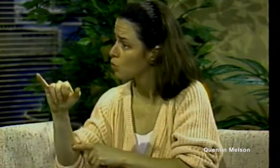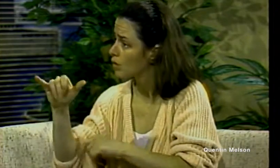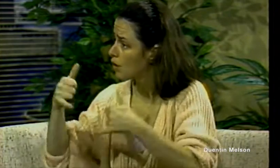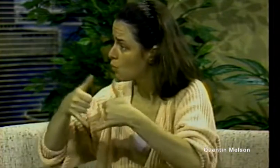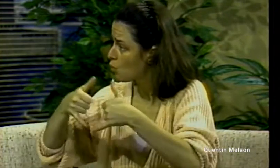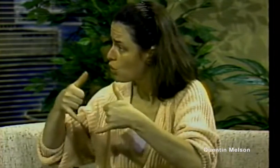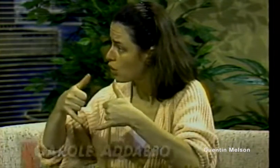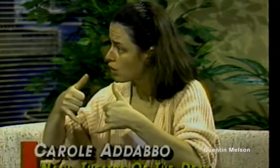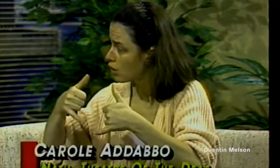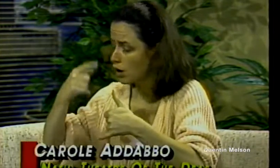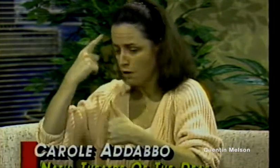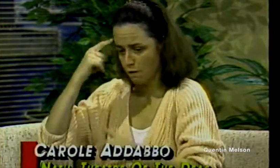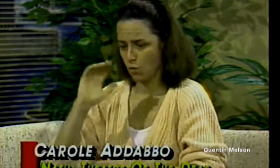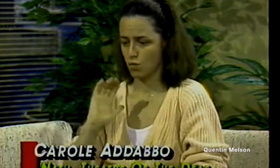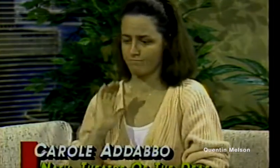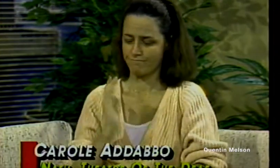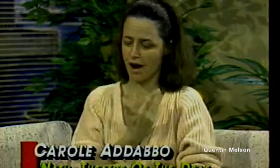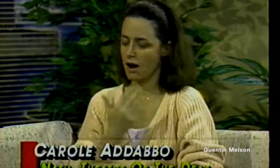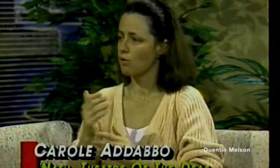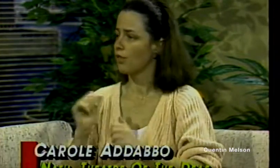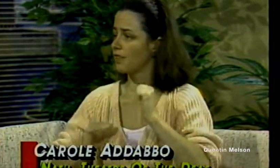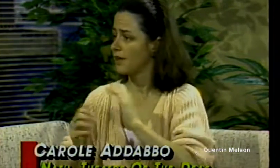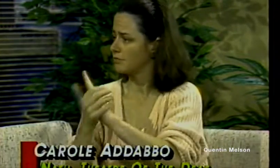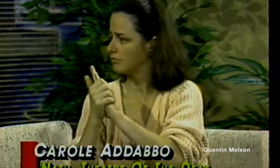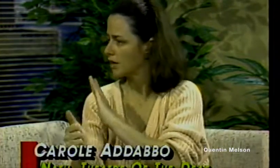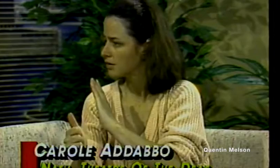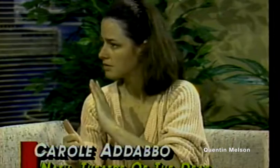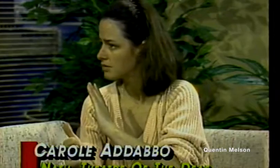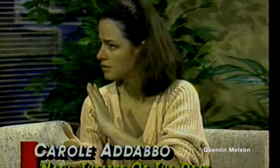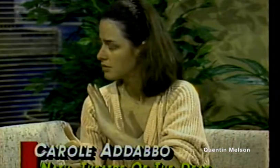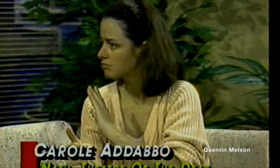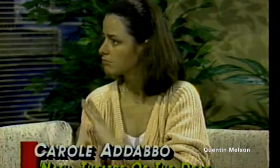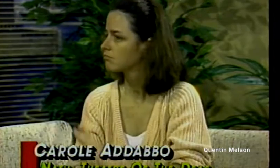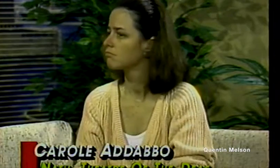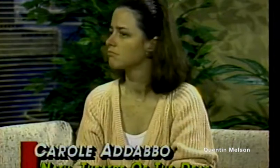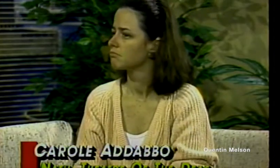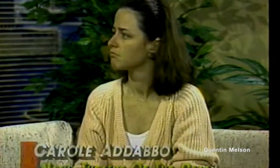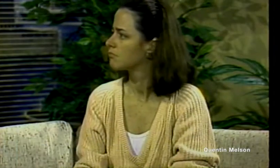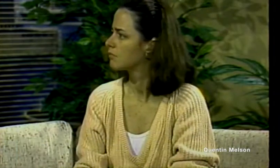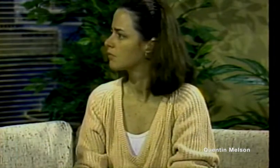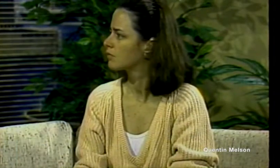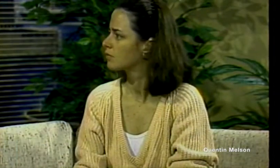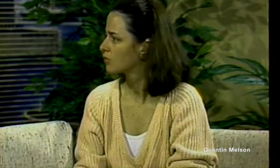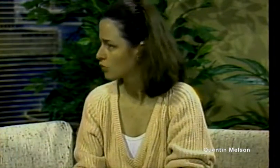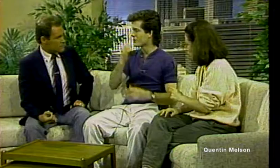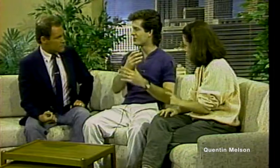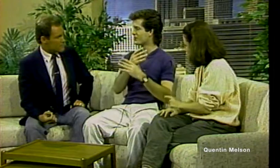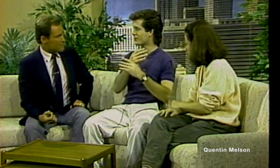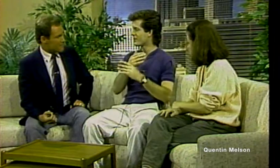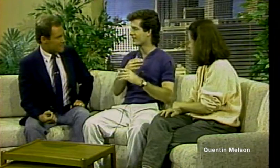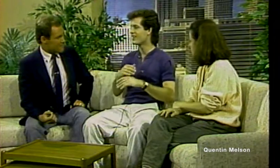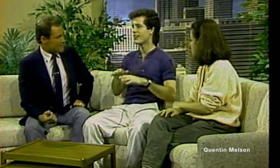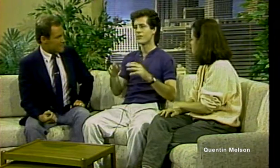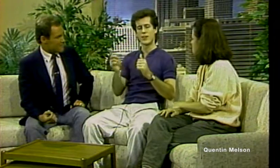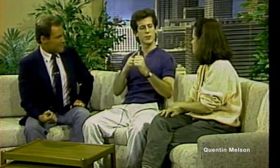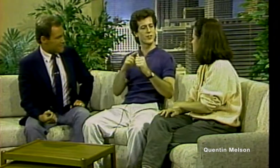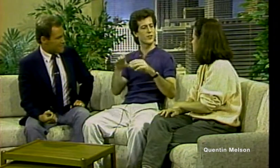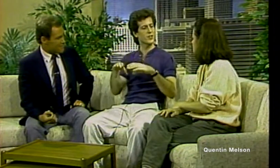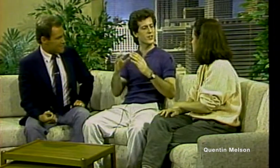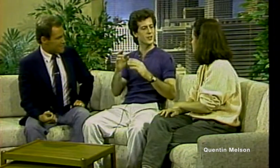Tony Award a little while ago for Theatrical Excellence, which was neat. Toured all over Europe, Germany. I think we're the first theater company